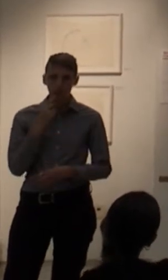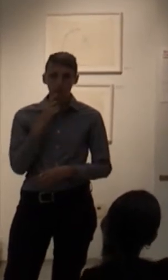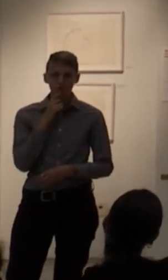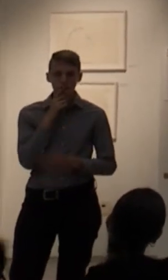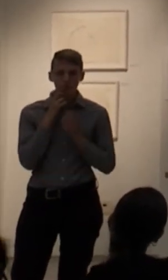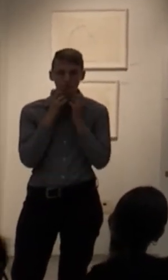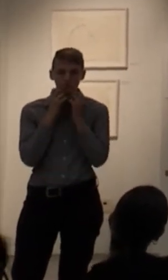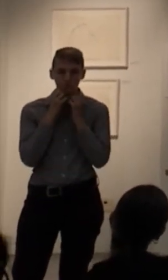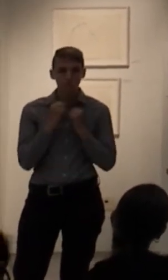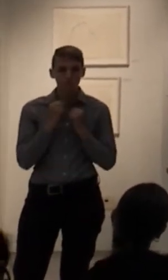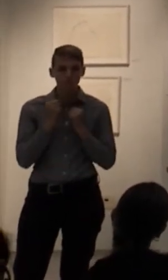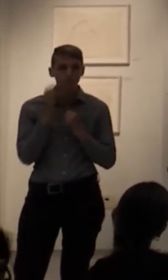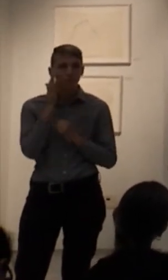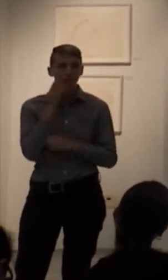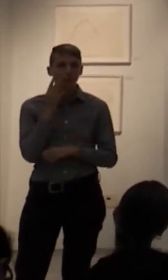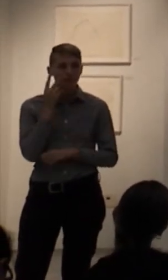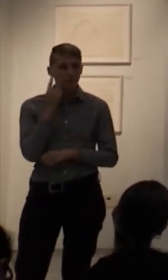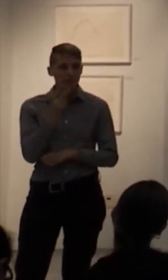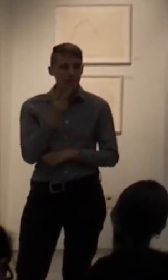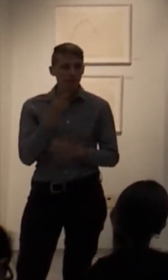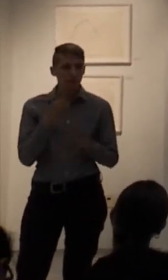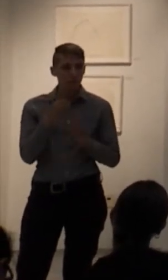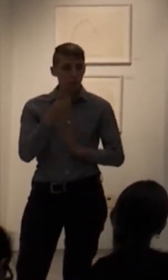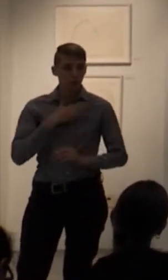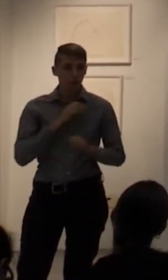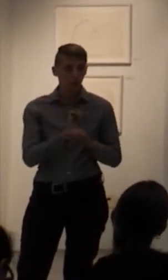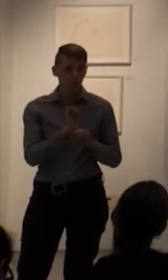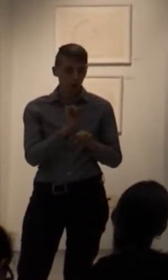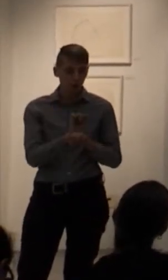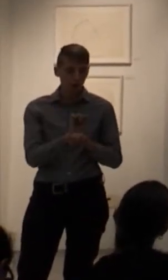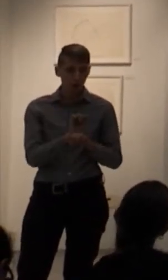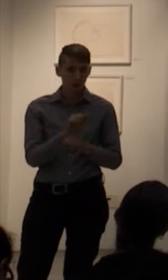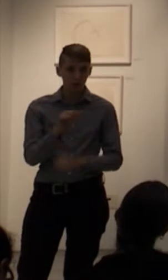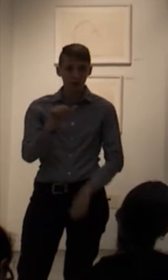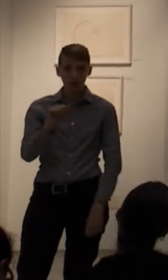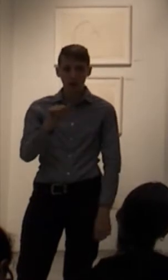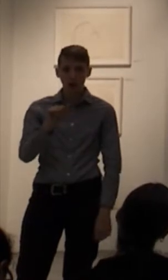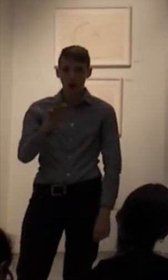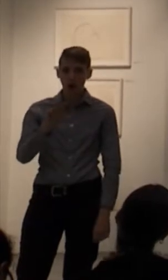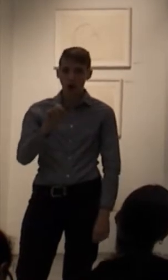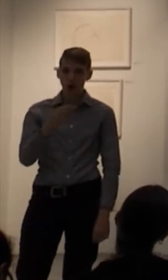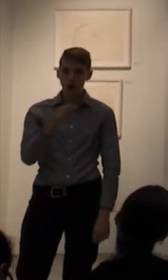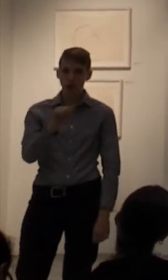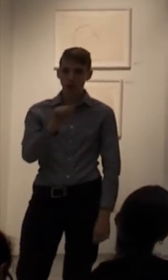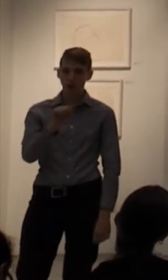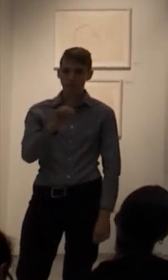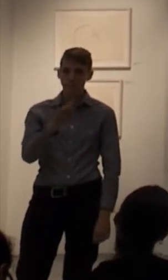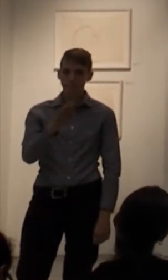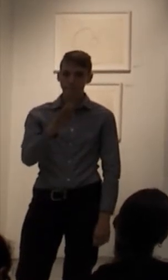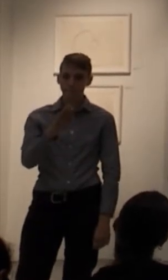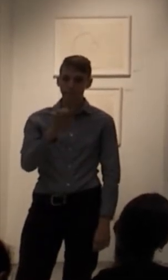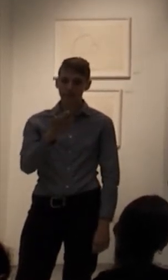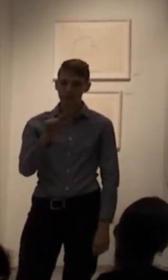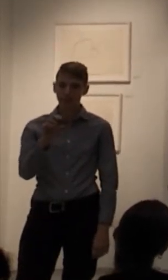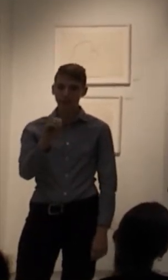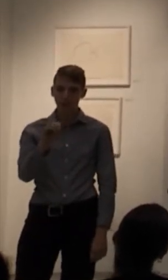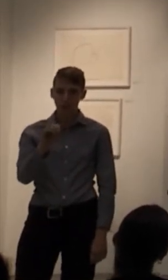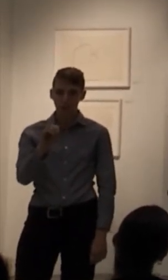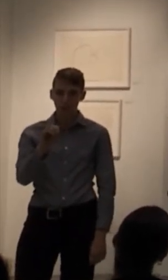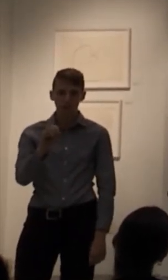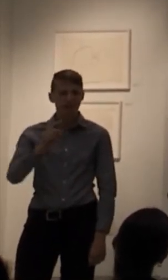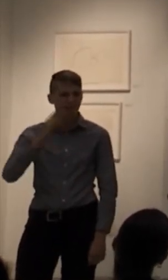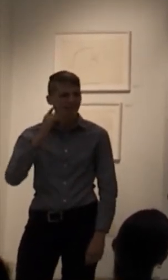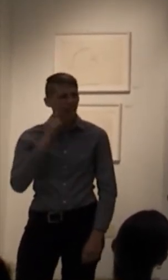for me, and you'll see it throughout a lot of the work, is arcobaleno. I love the way it was very, very